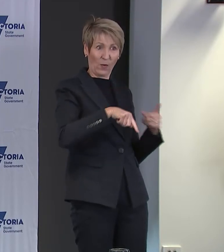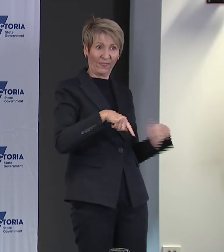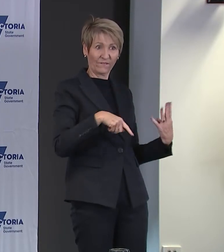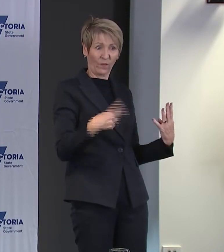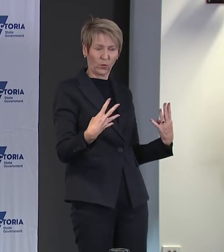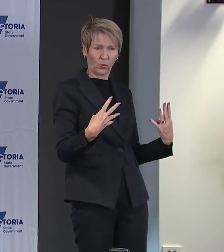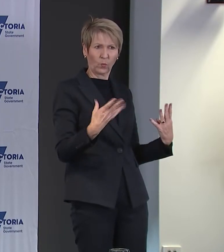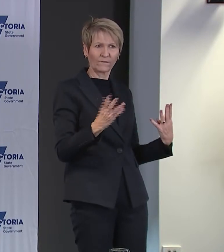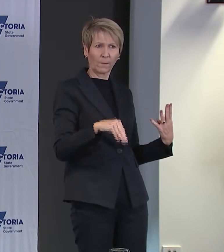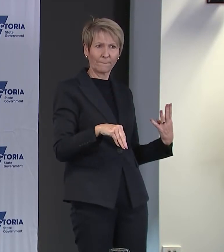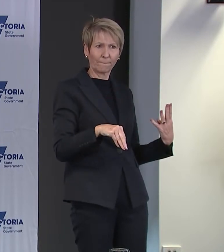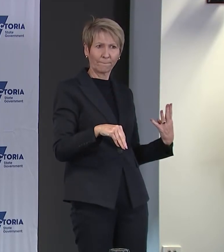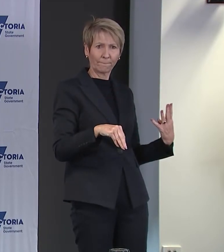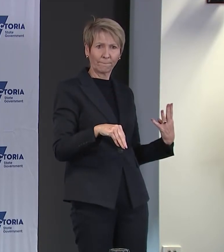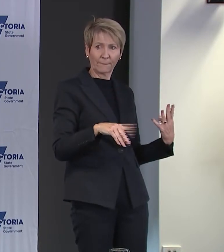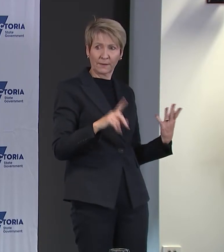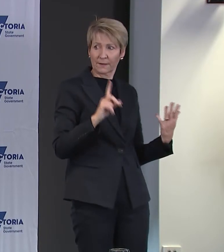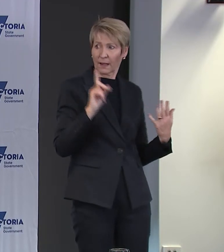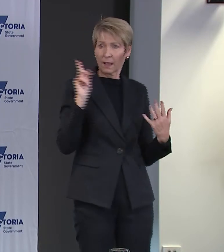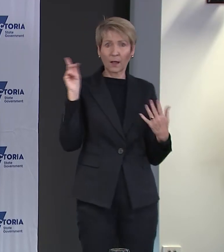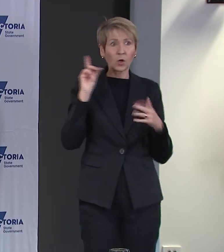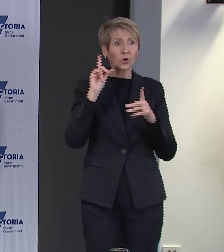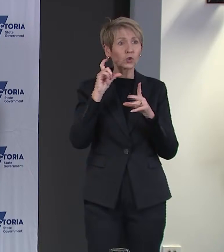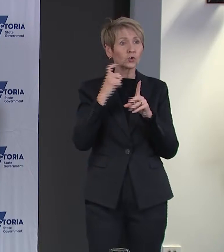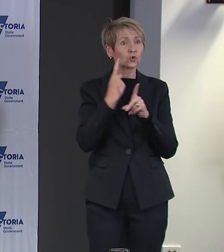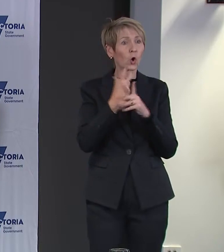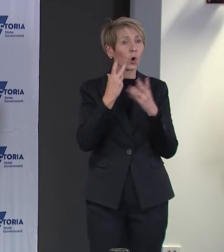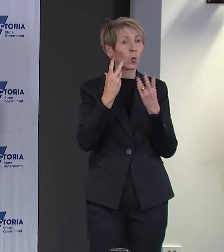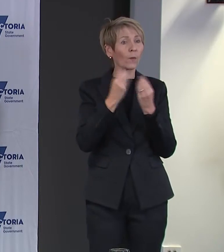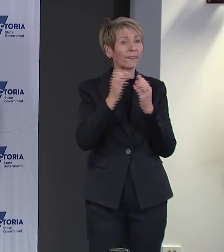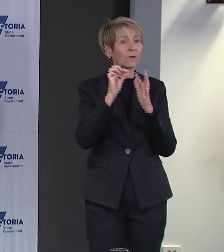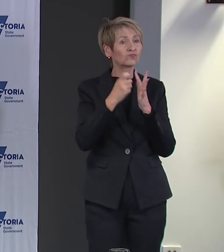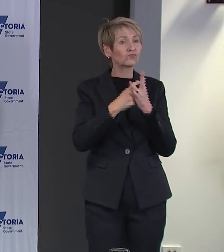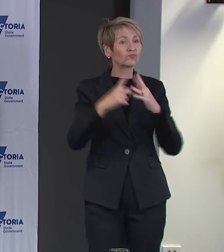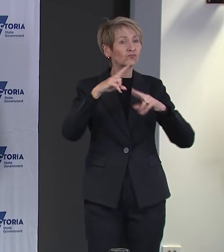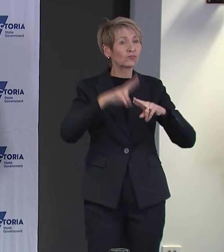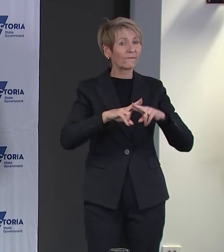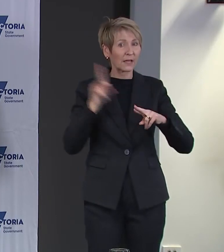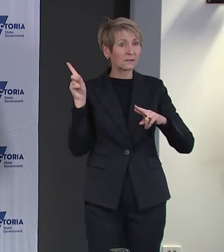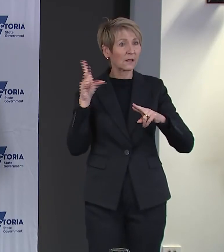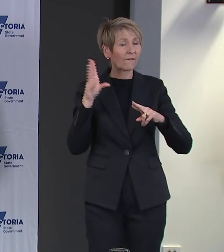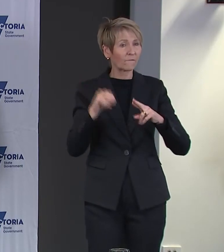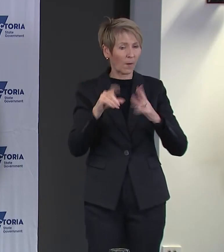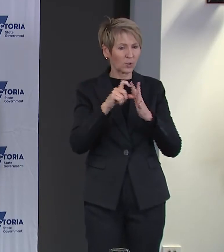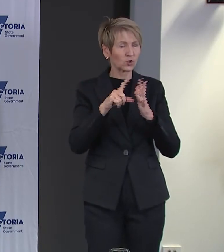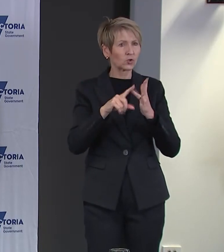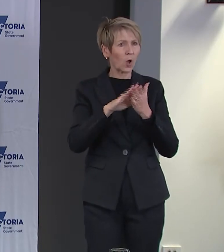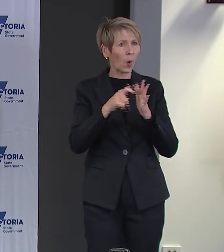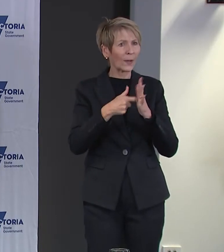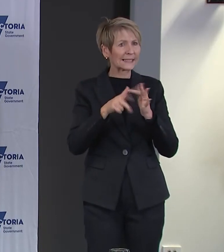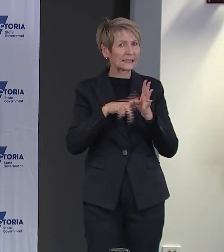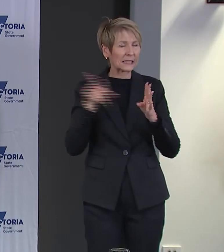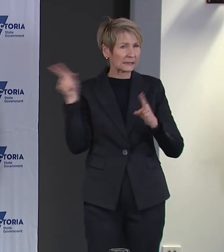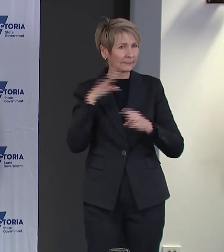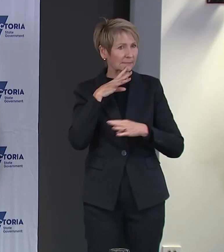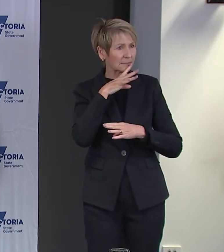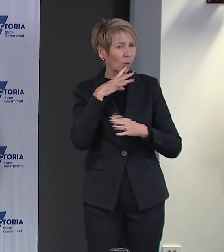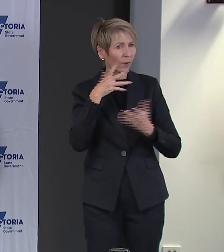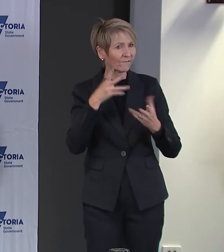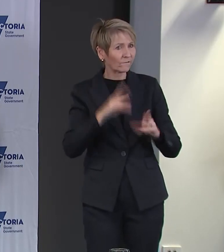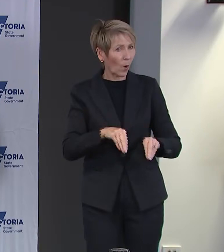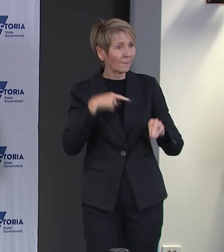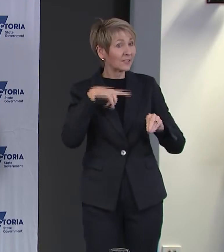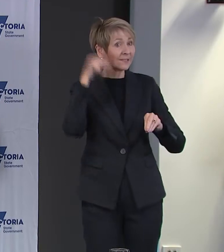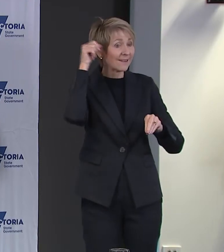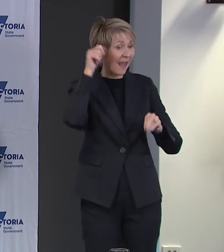know. So what does that then mean for us coming out of lockdown? Would you be comfortable coming out of lockdown if